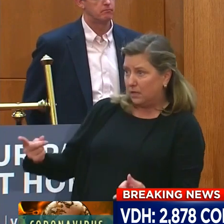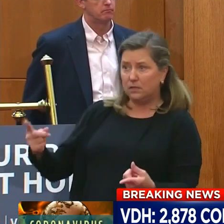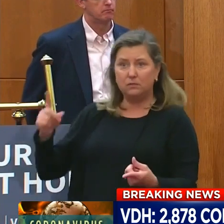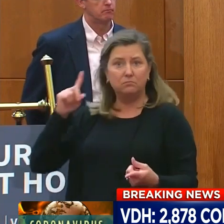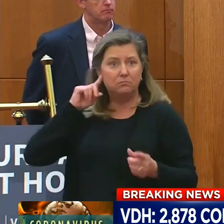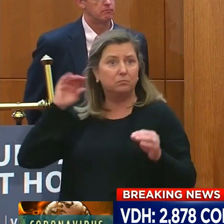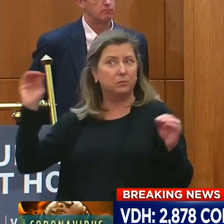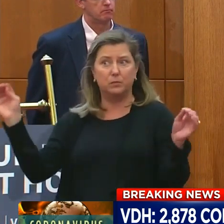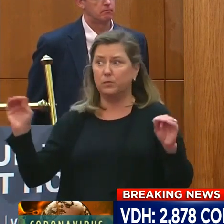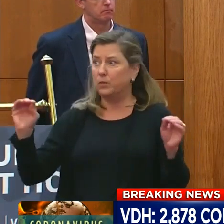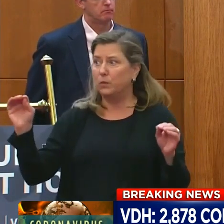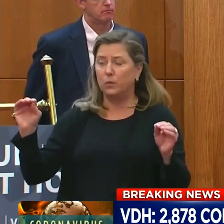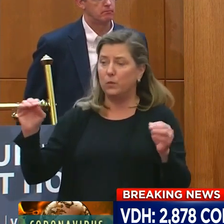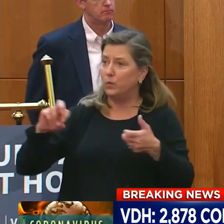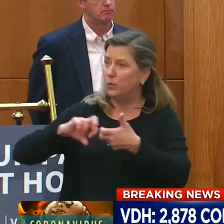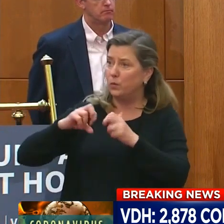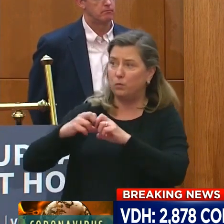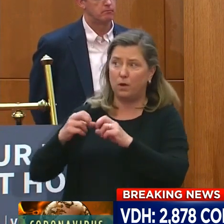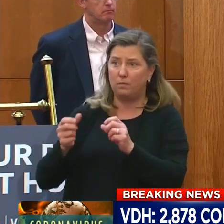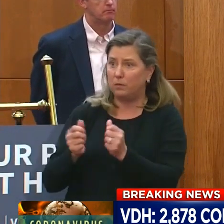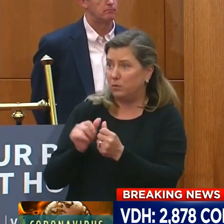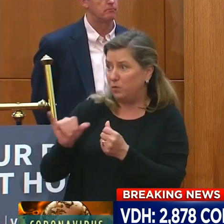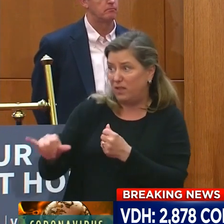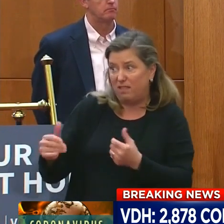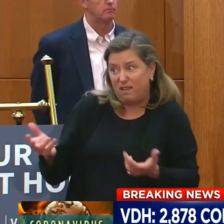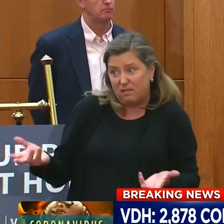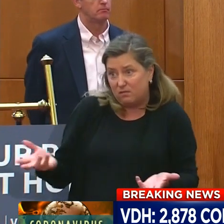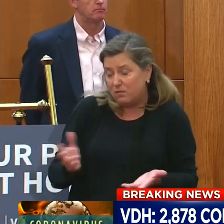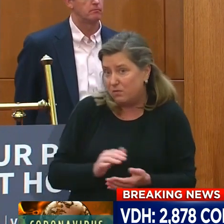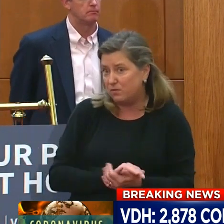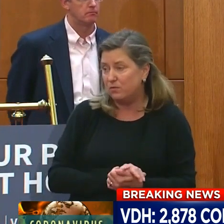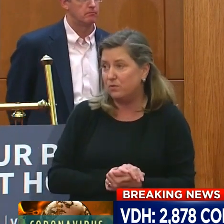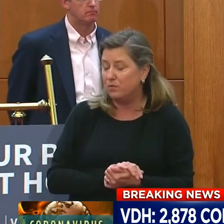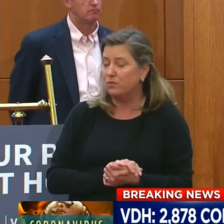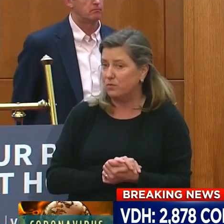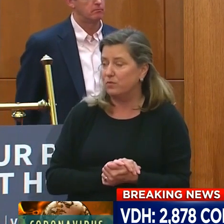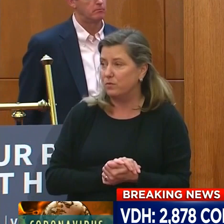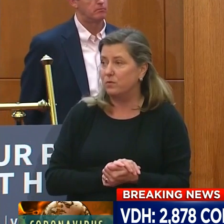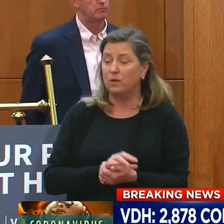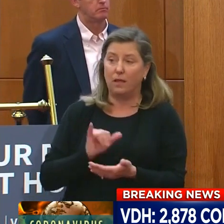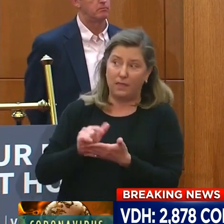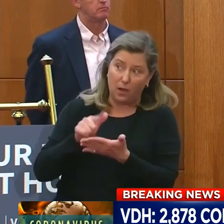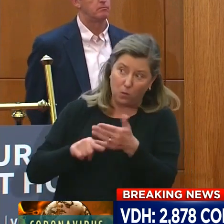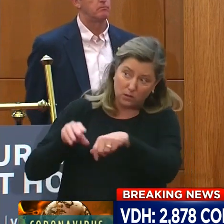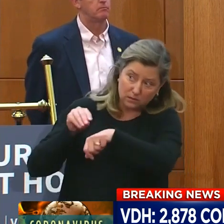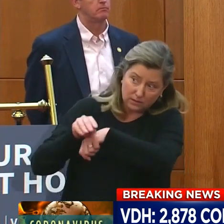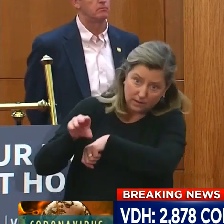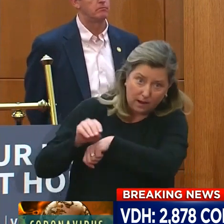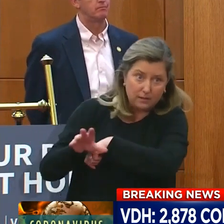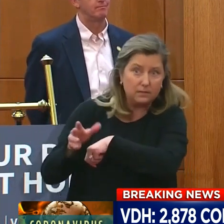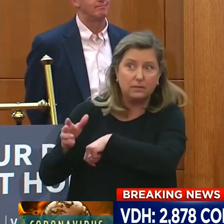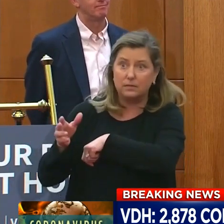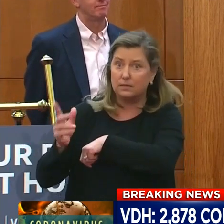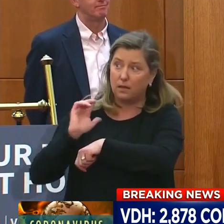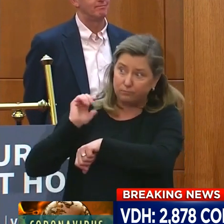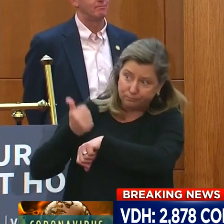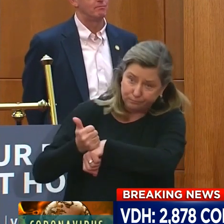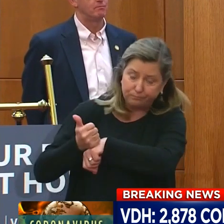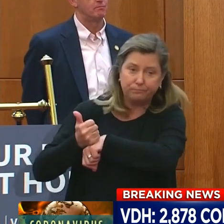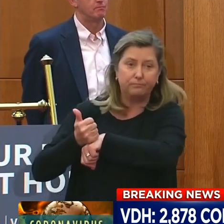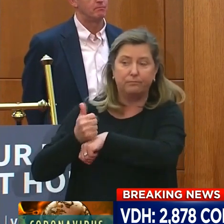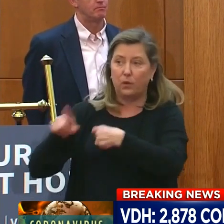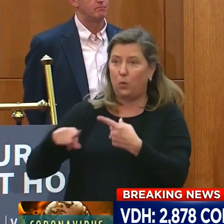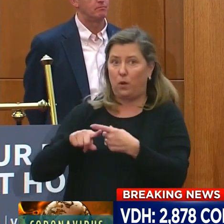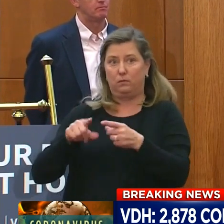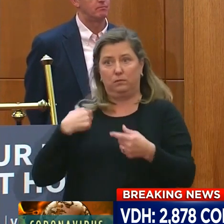heard of any problems with that. So those were the guidelines that we initiated when we